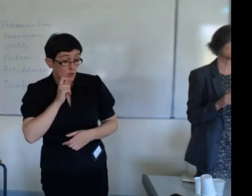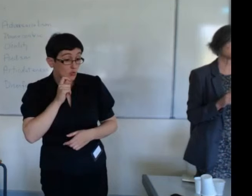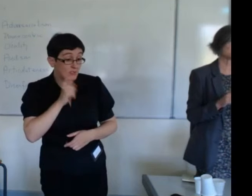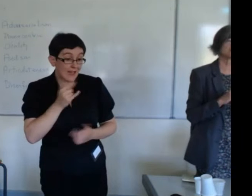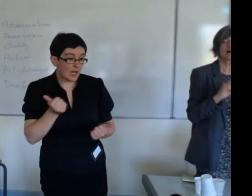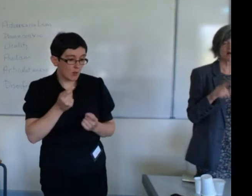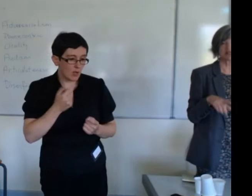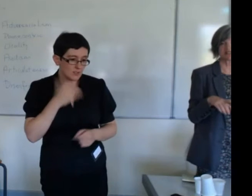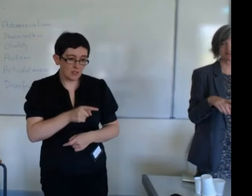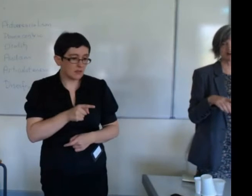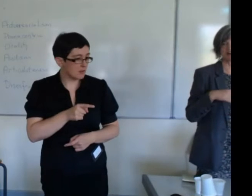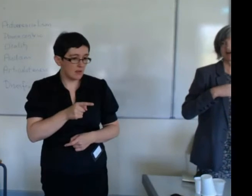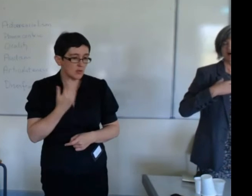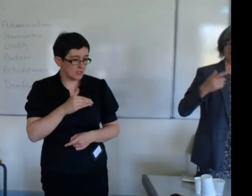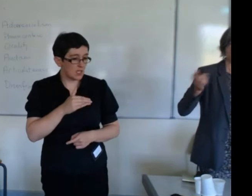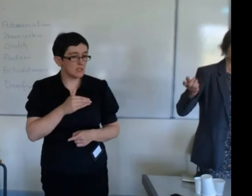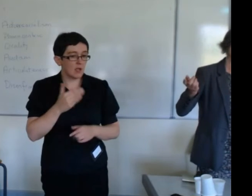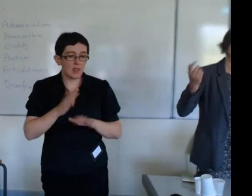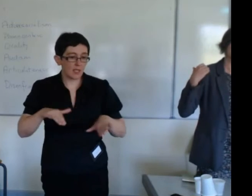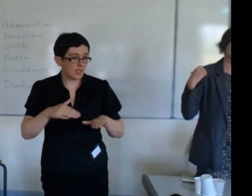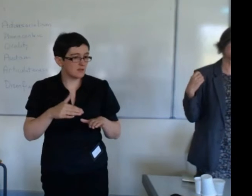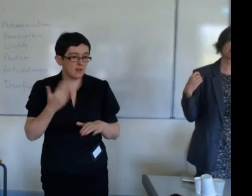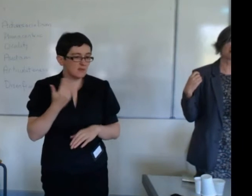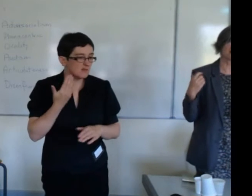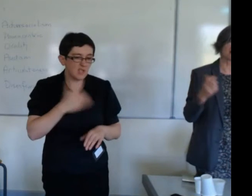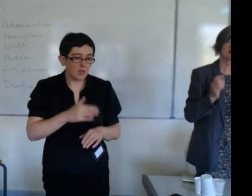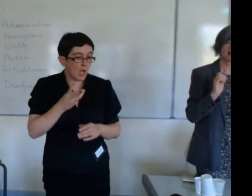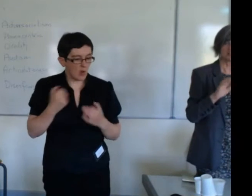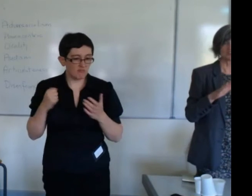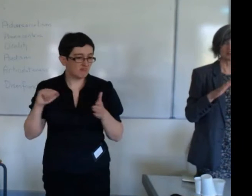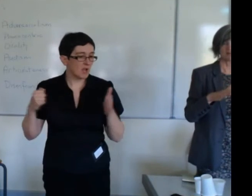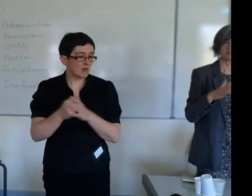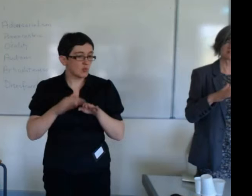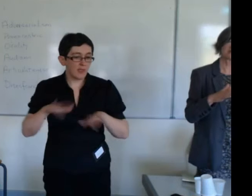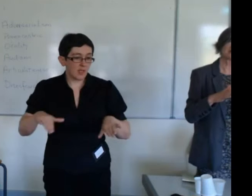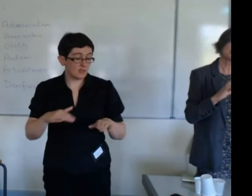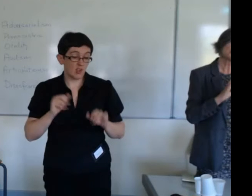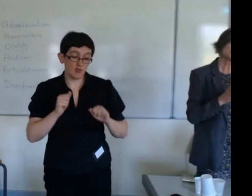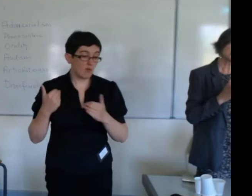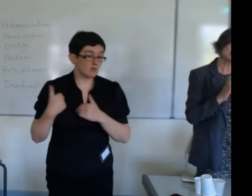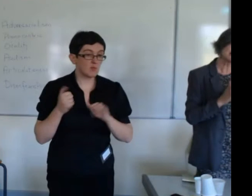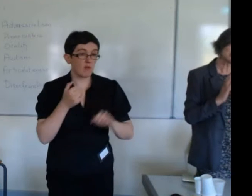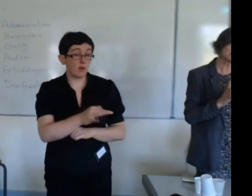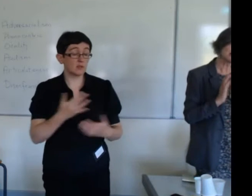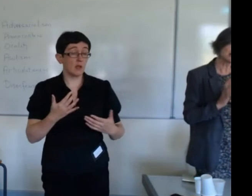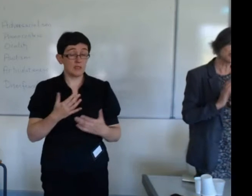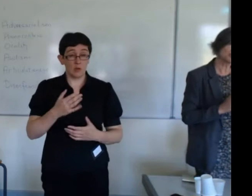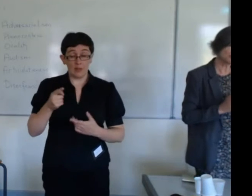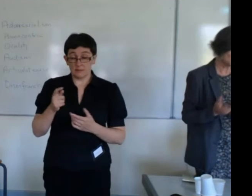are dead, I'm getting in the car, I'm going to crash the car with the kids in the car, and on your head with it. So that secrecy is huge, and